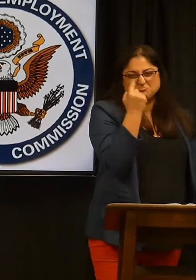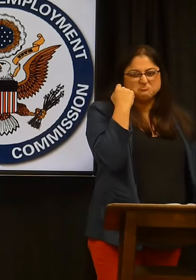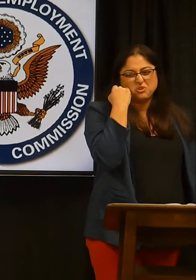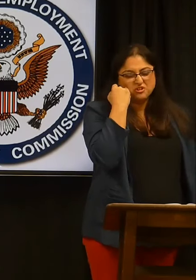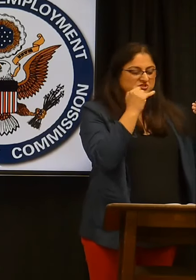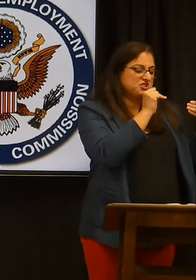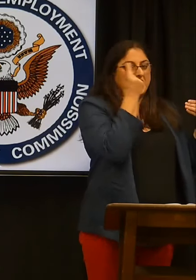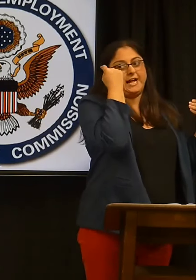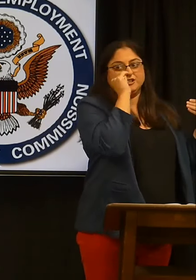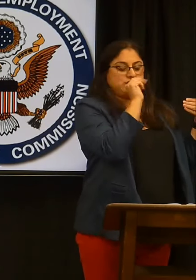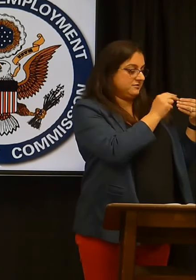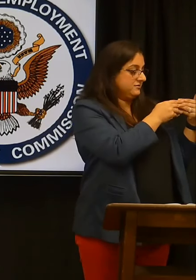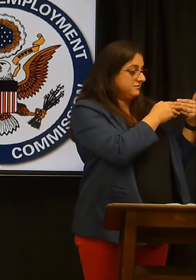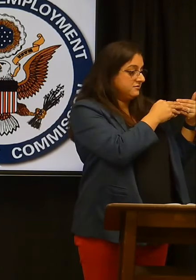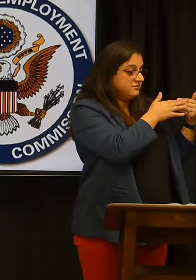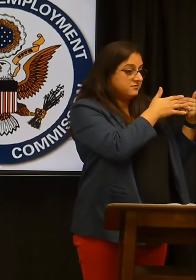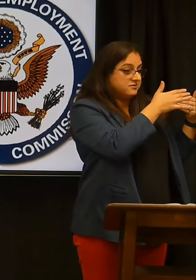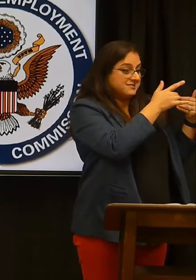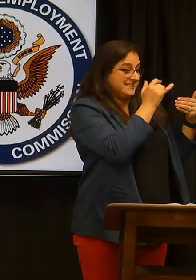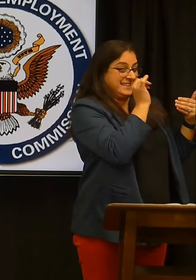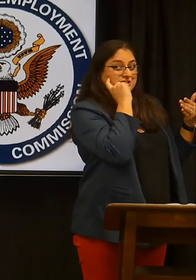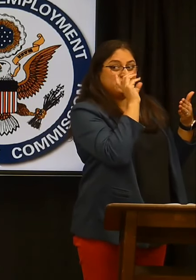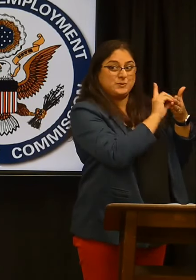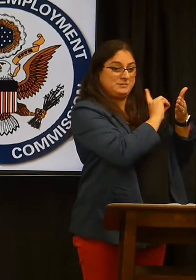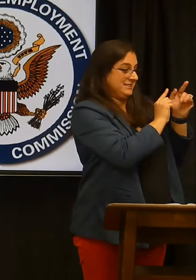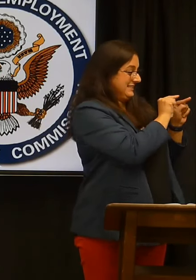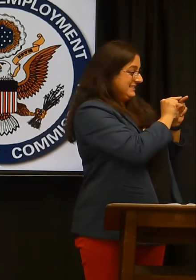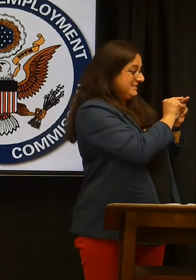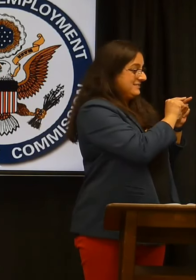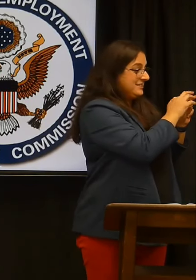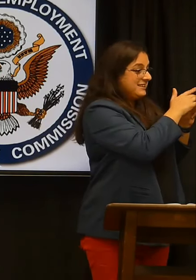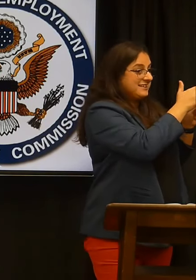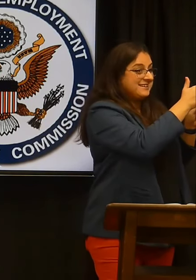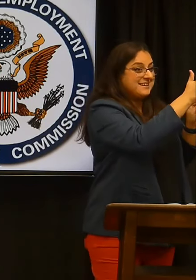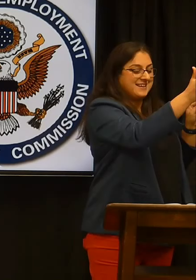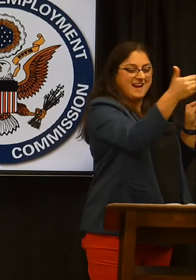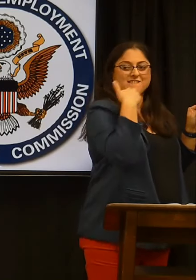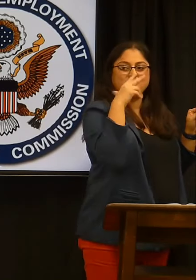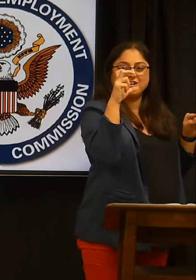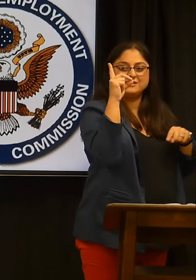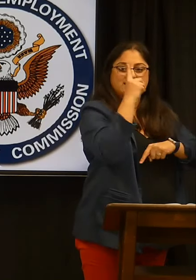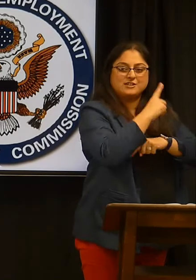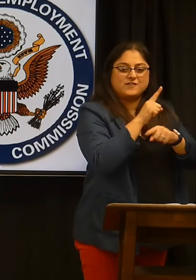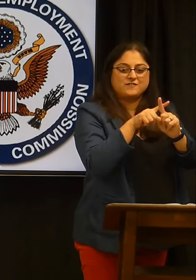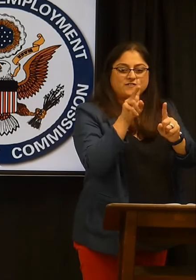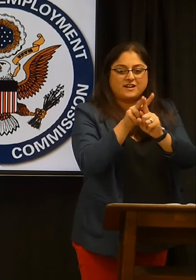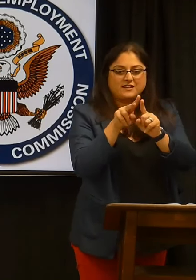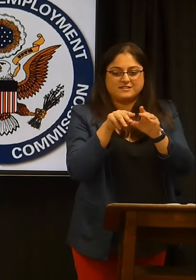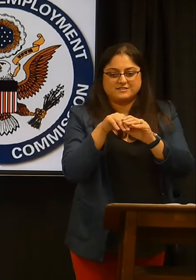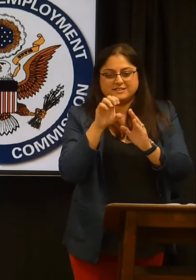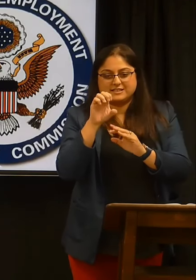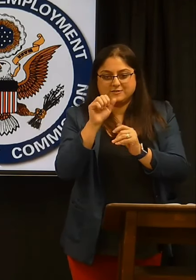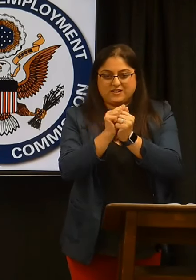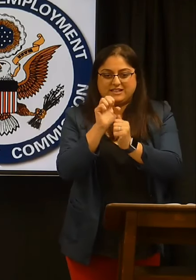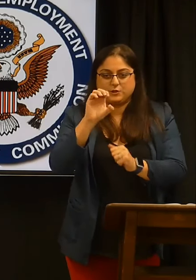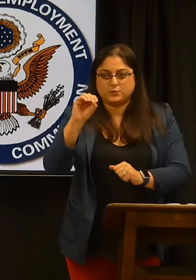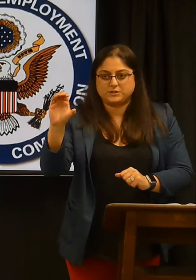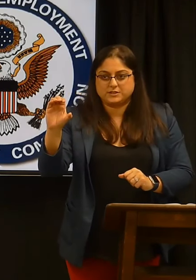For, let's say, last year, January, I had the discrimination in January. So